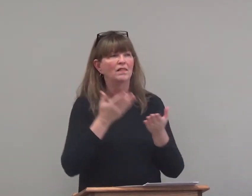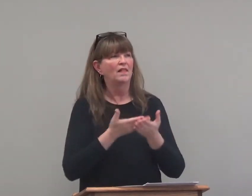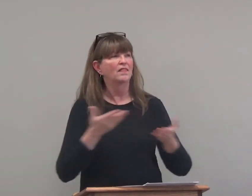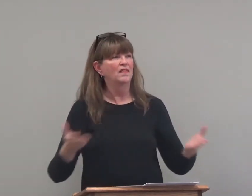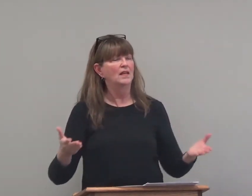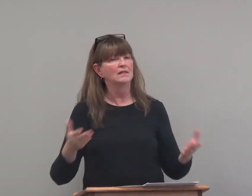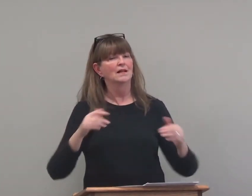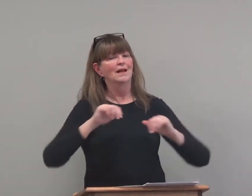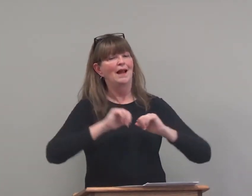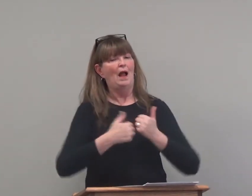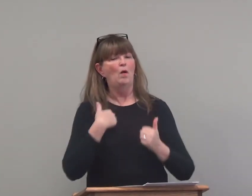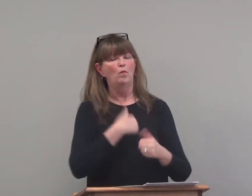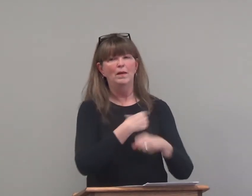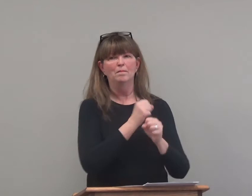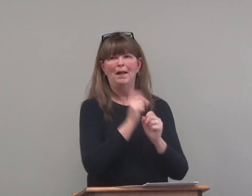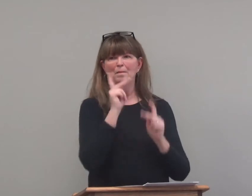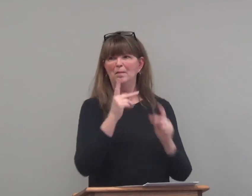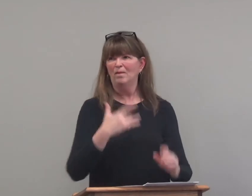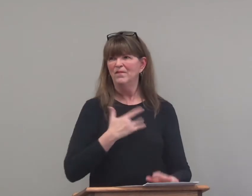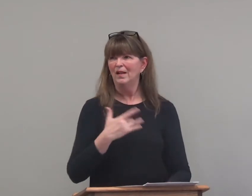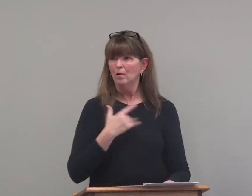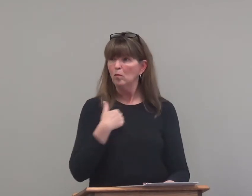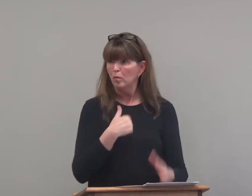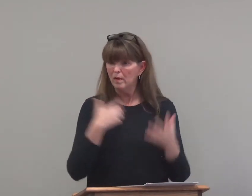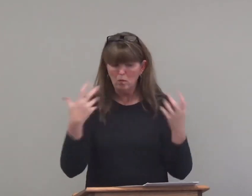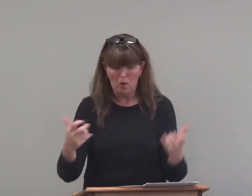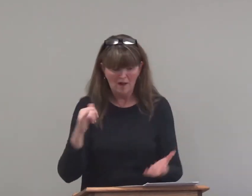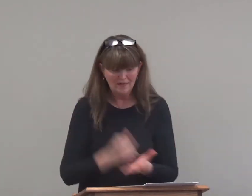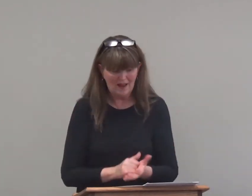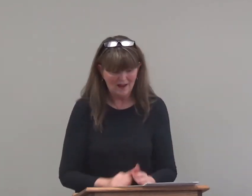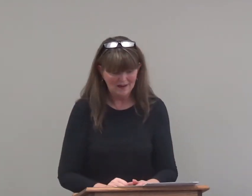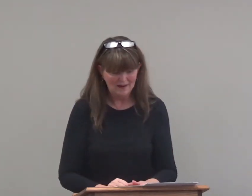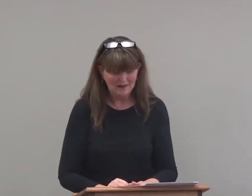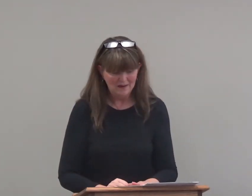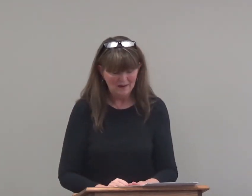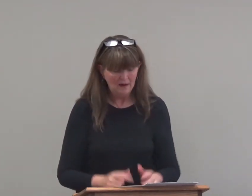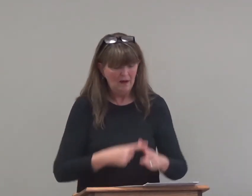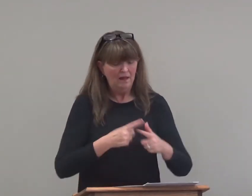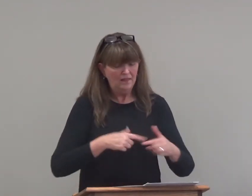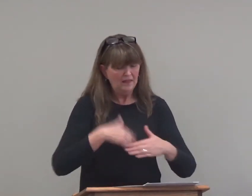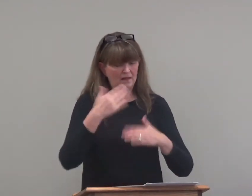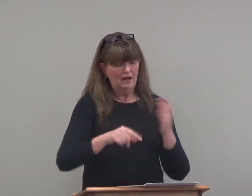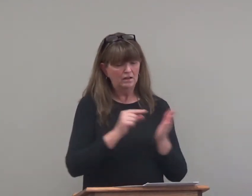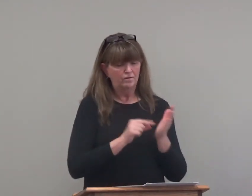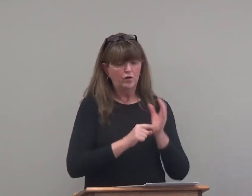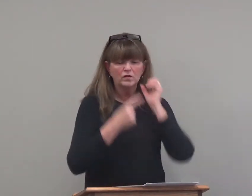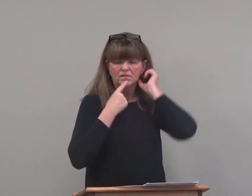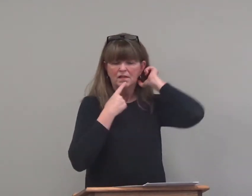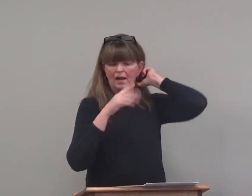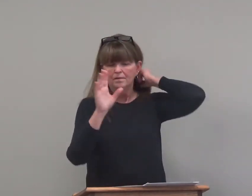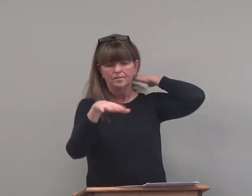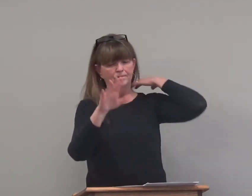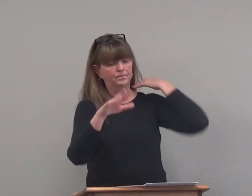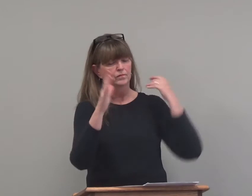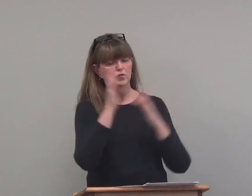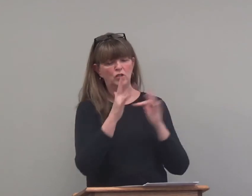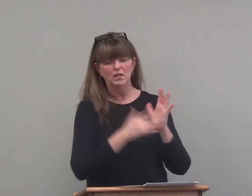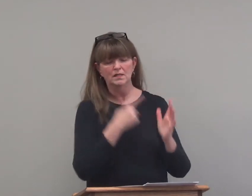praise God for how we make people feel. That's our desire. Another verse says